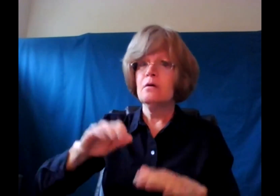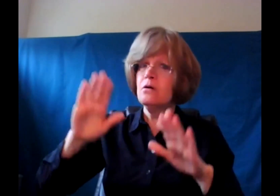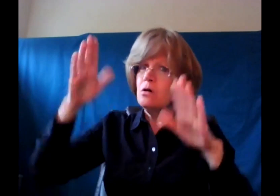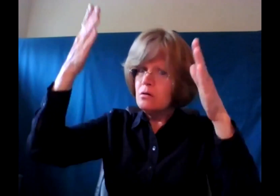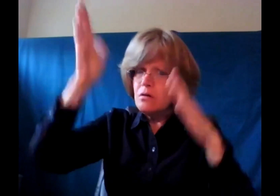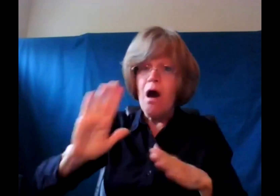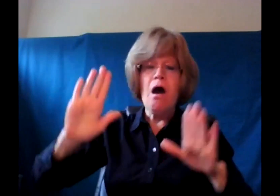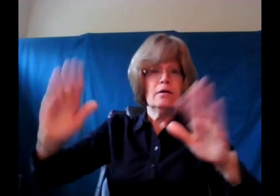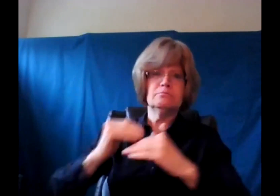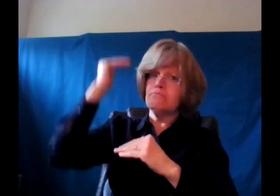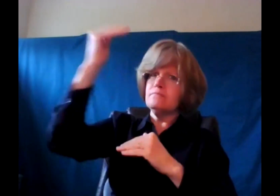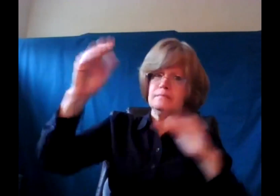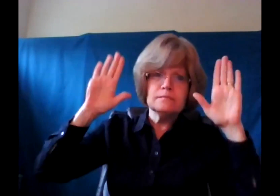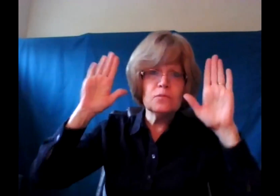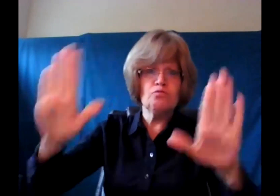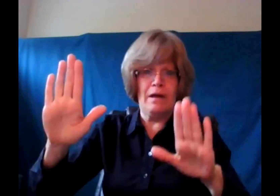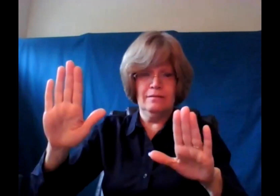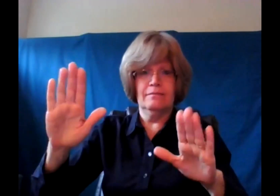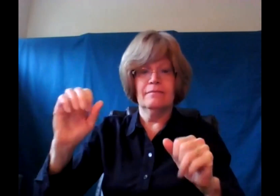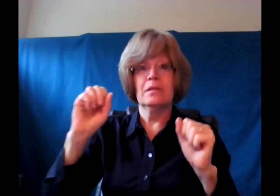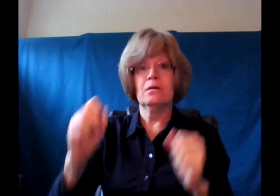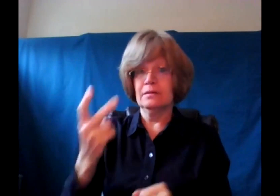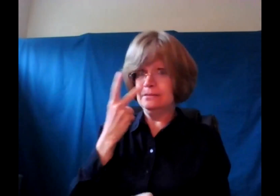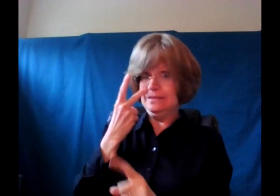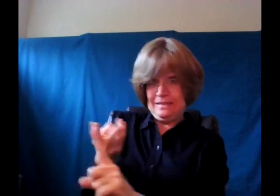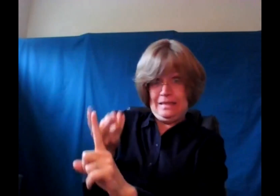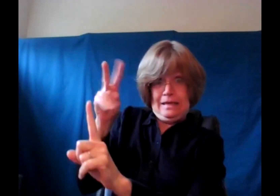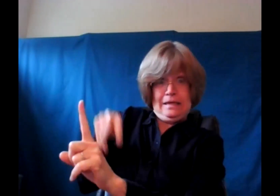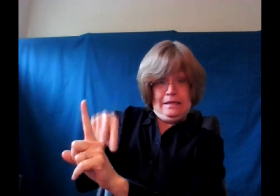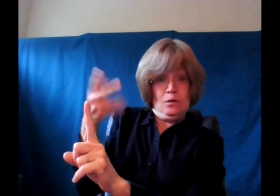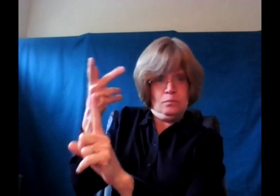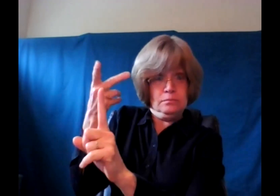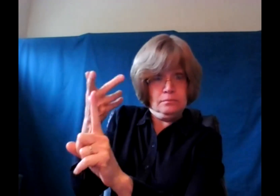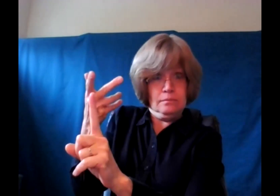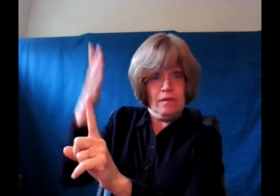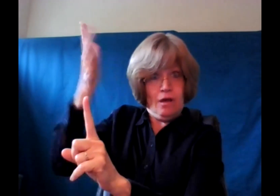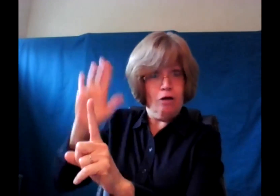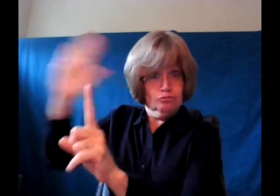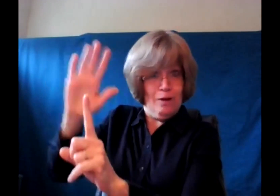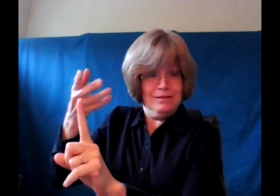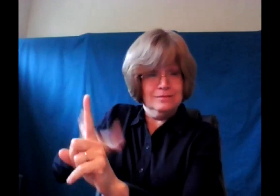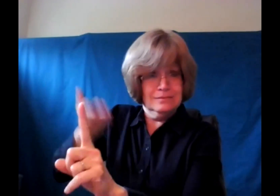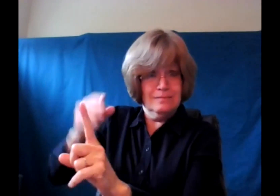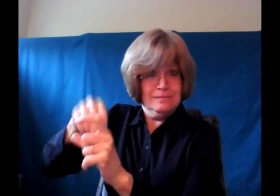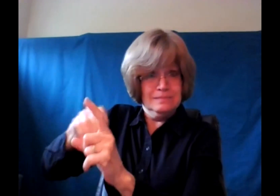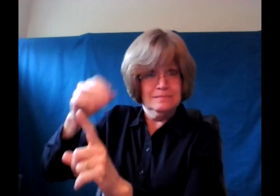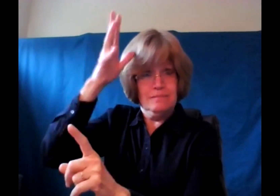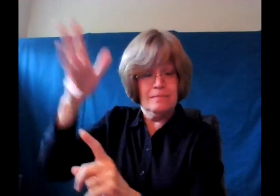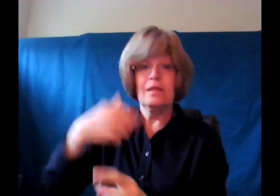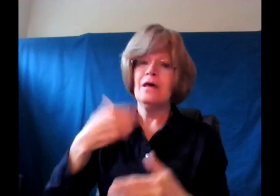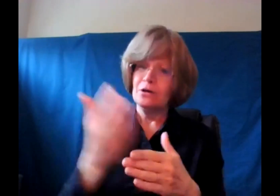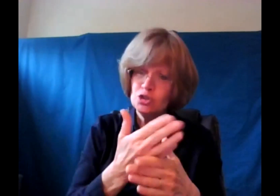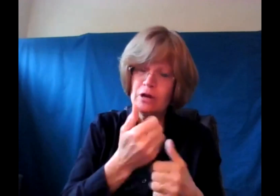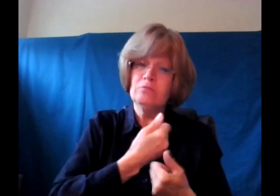God that we were able to see with our own eyes. And I shared that with my